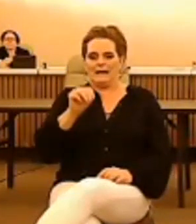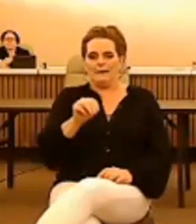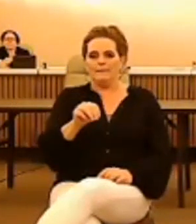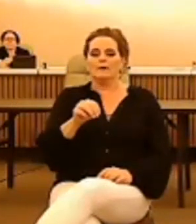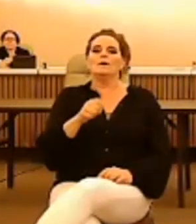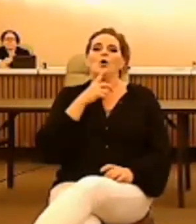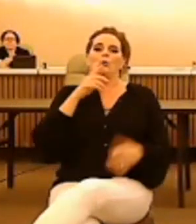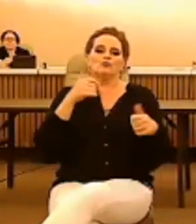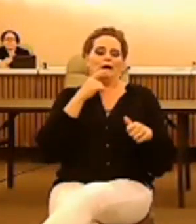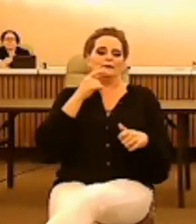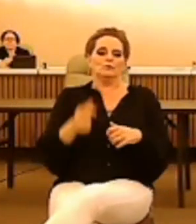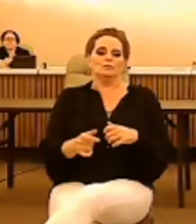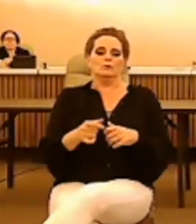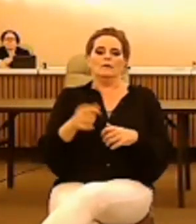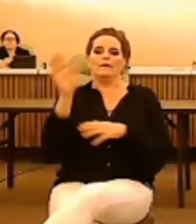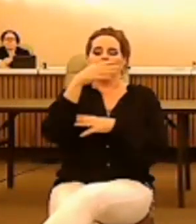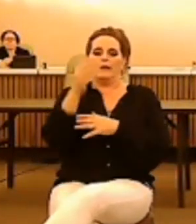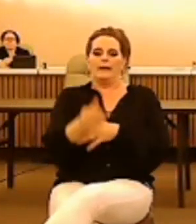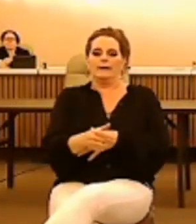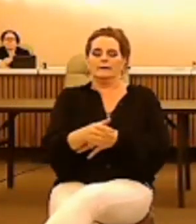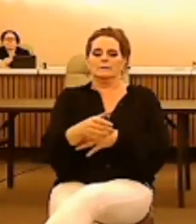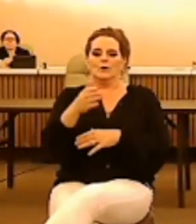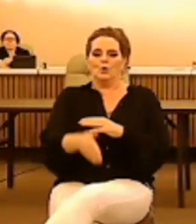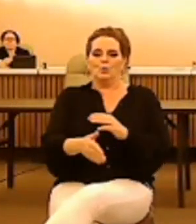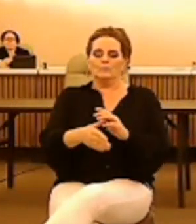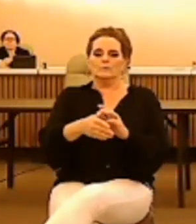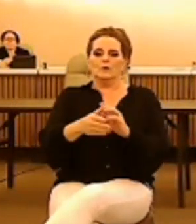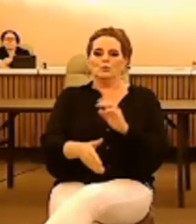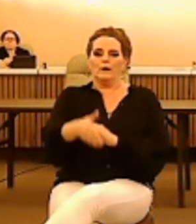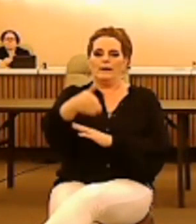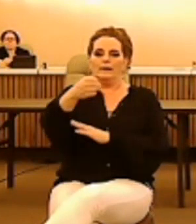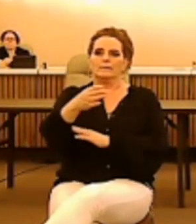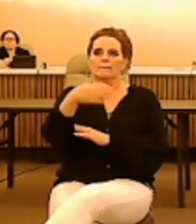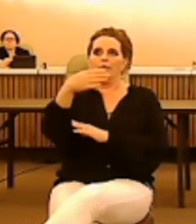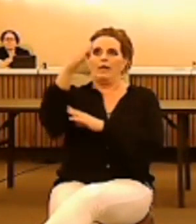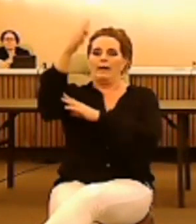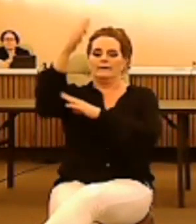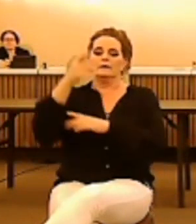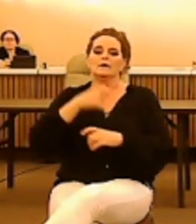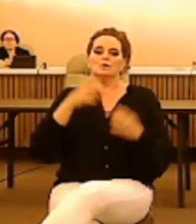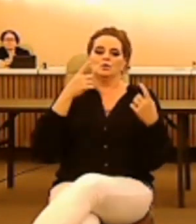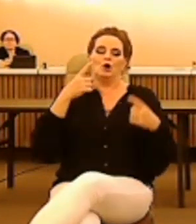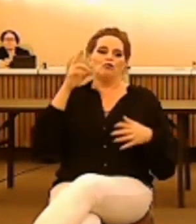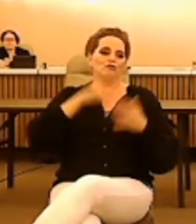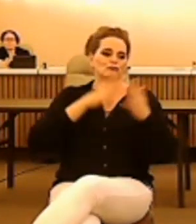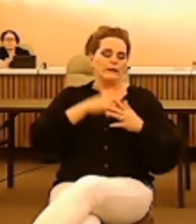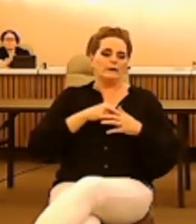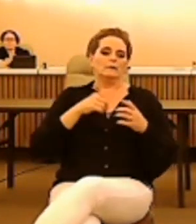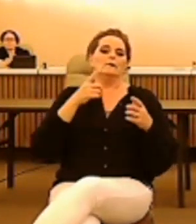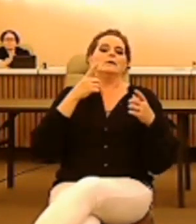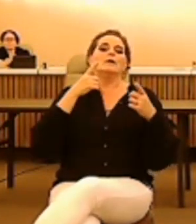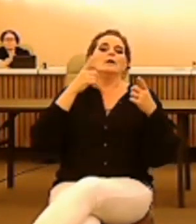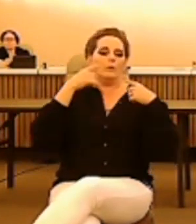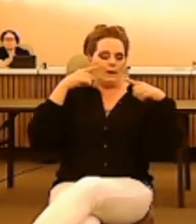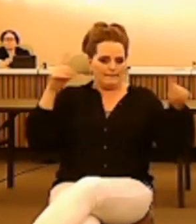around 6:30, and we invite Steve Schultz, as well as all of you, to either come read the proclamation or at least come and show your